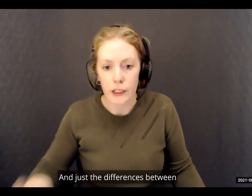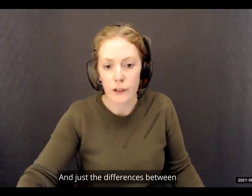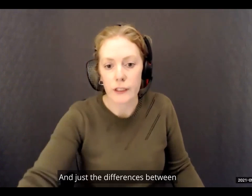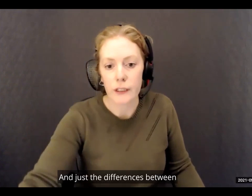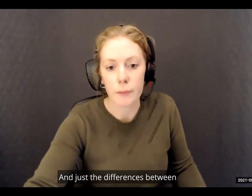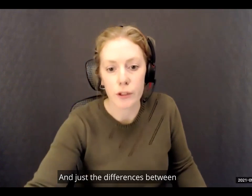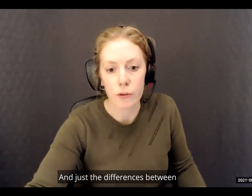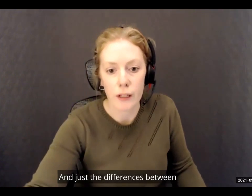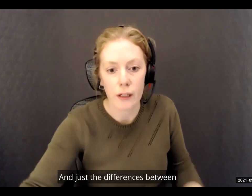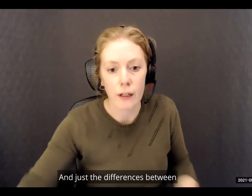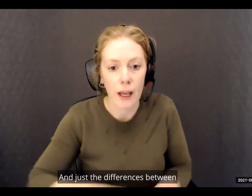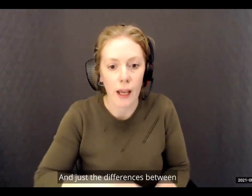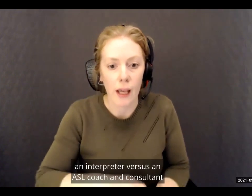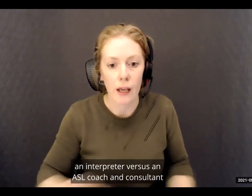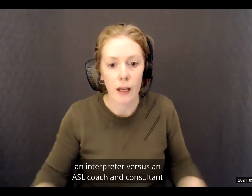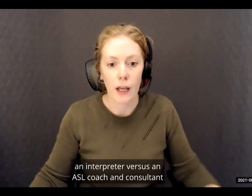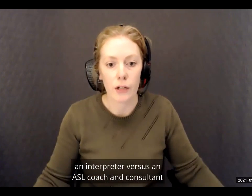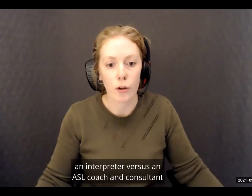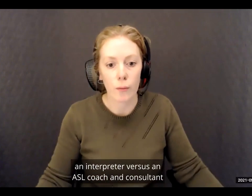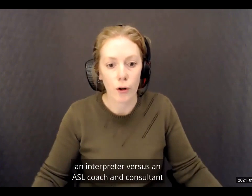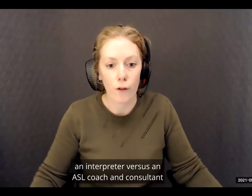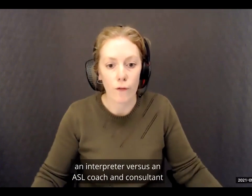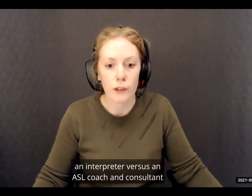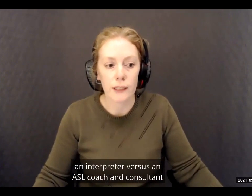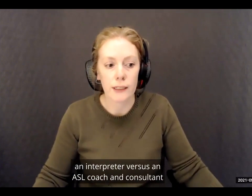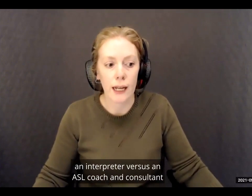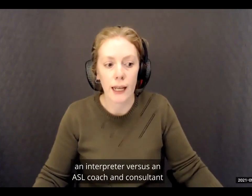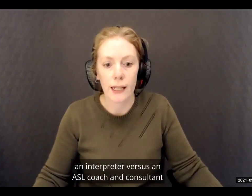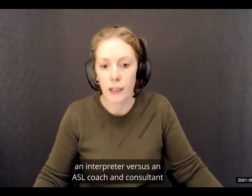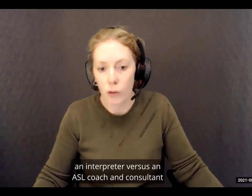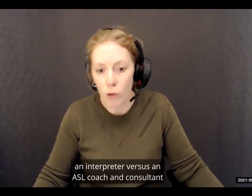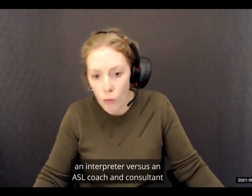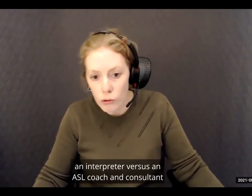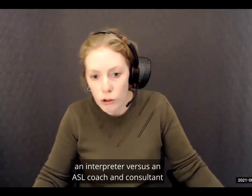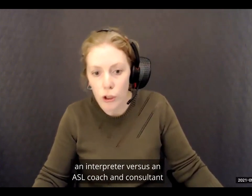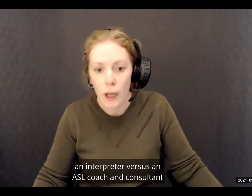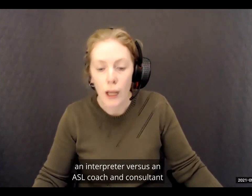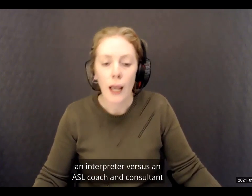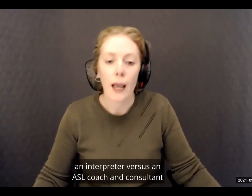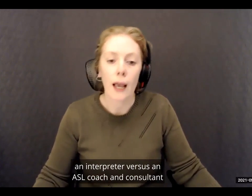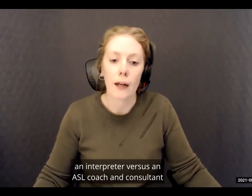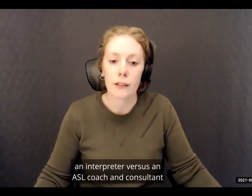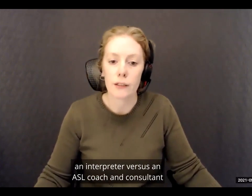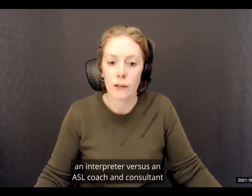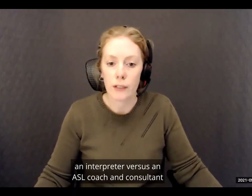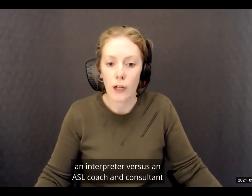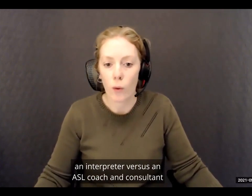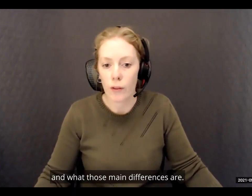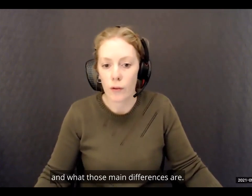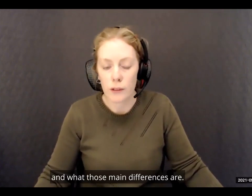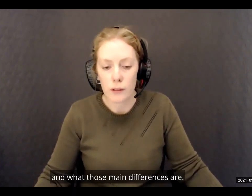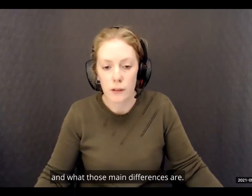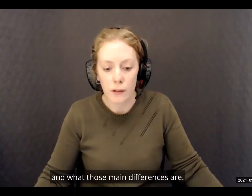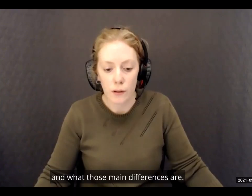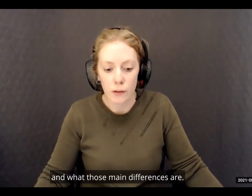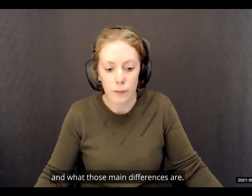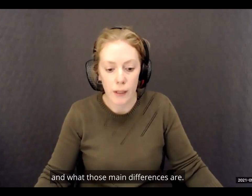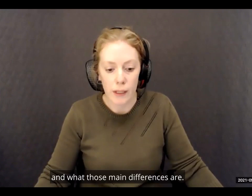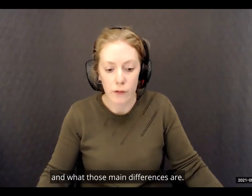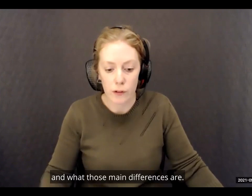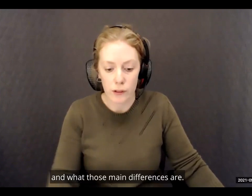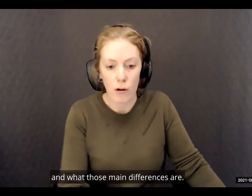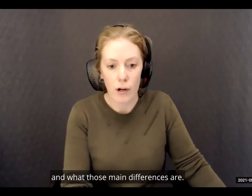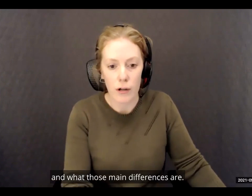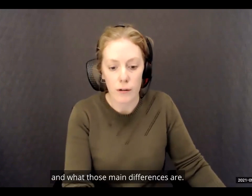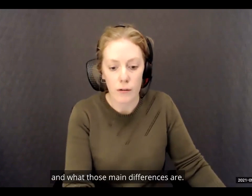And just the differences between an interpreter versus an ASL coach and consultant, and what those